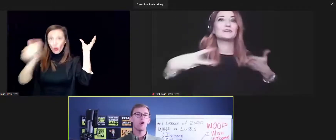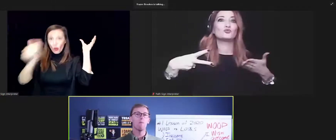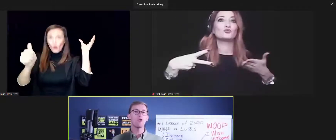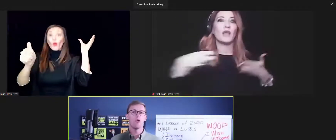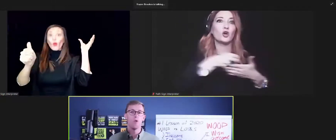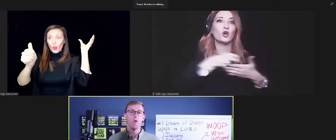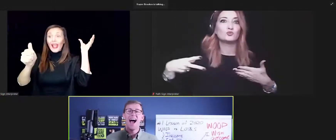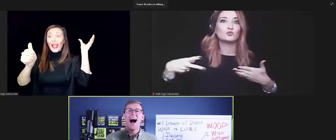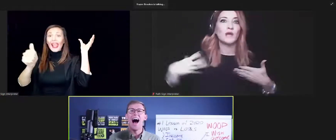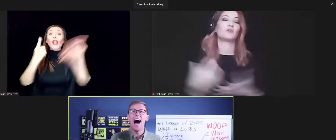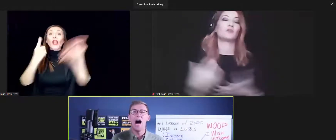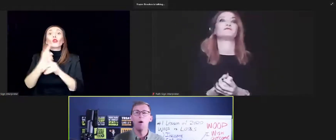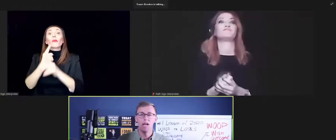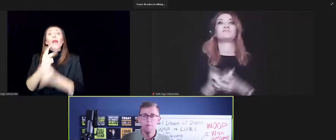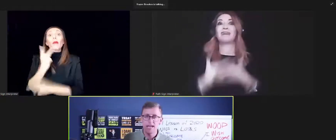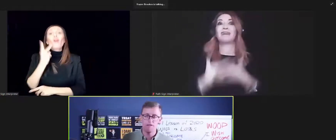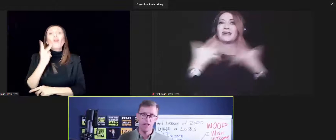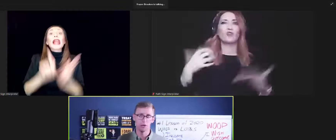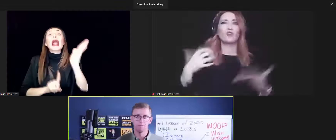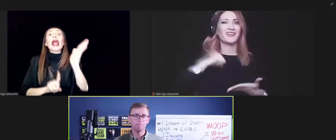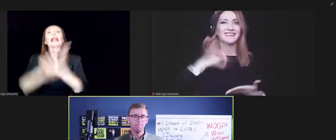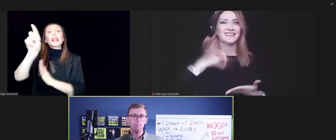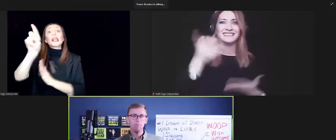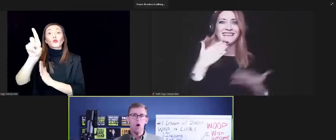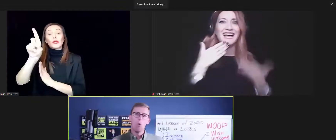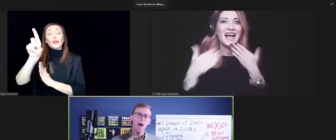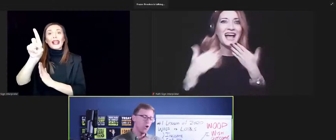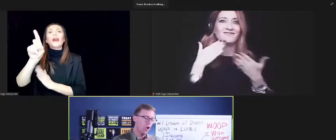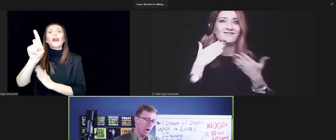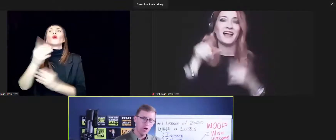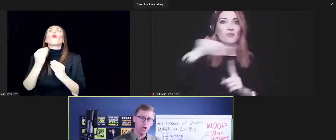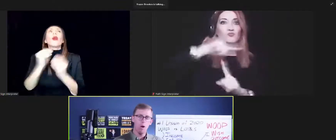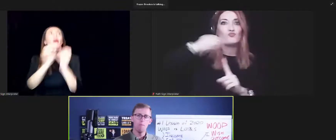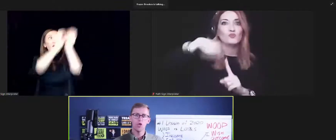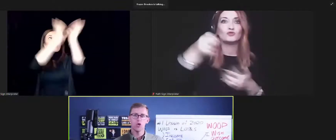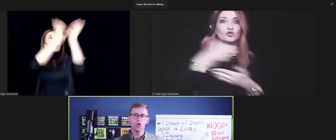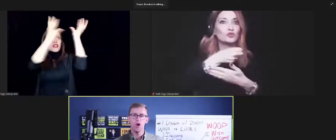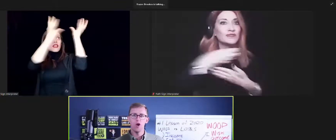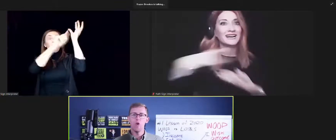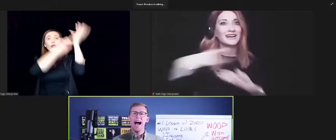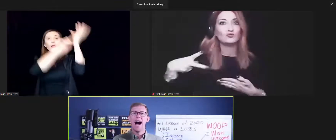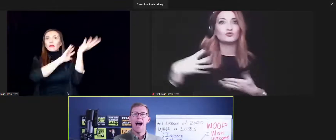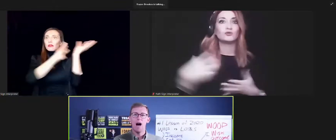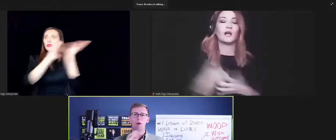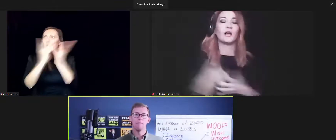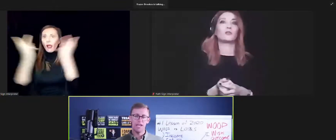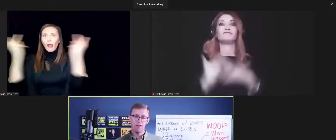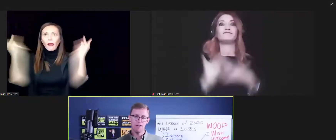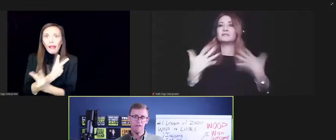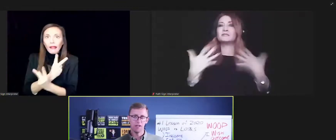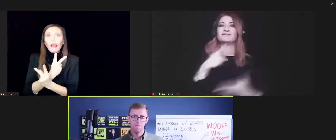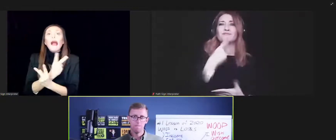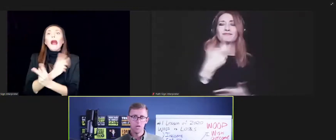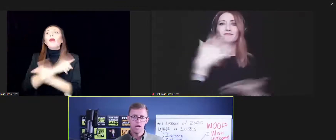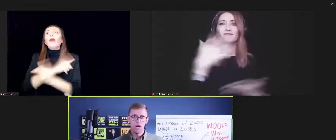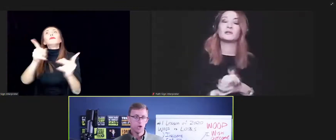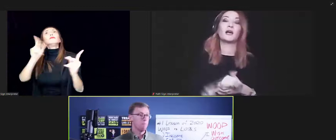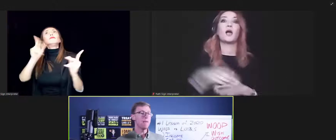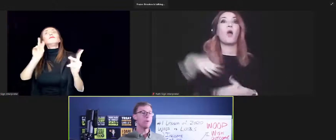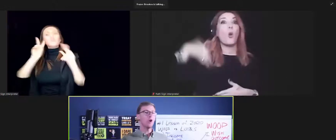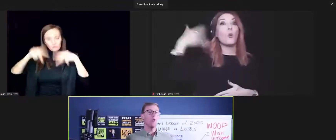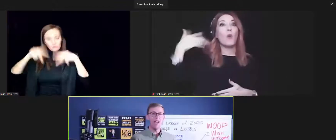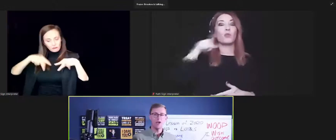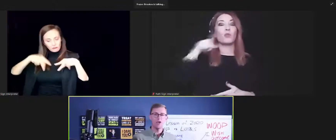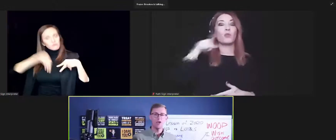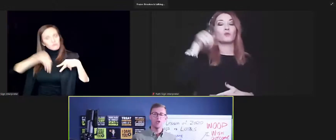comes true, how will it make you feel? When your wish comes true, how will it make you feel? So maybe